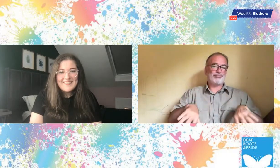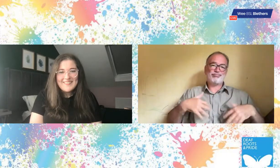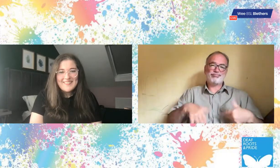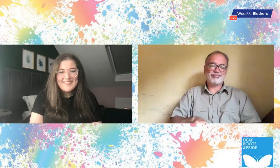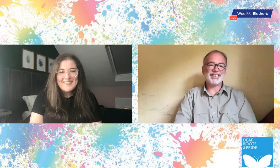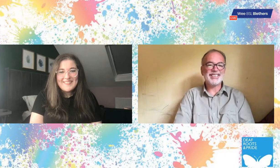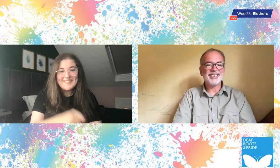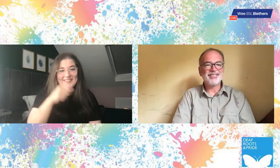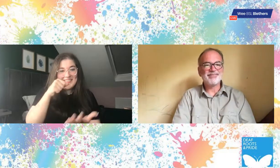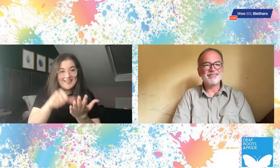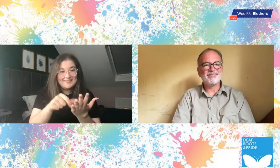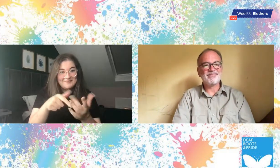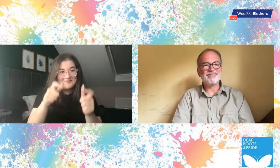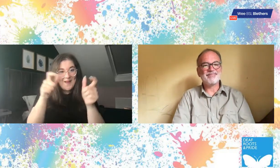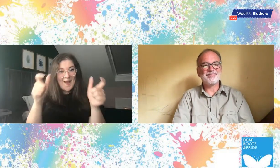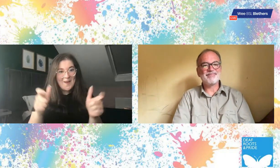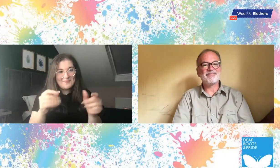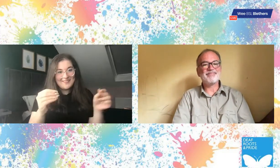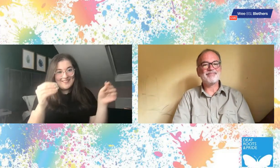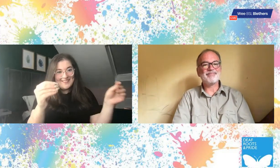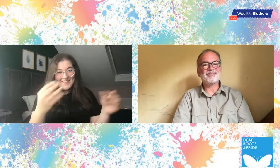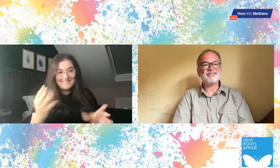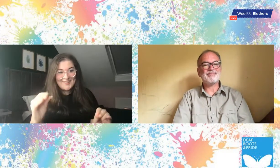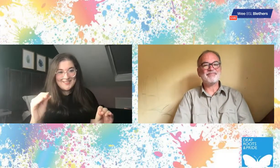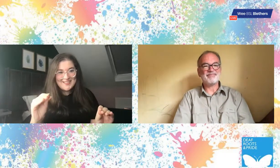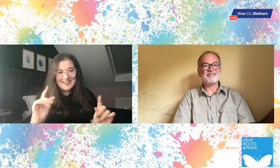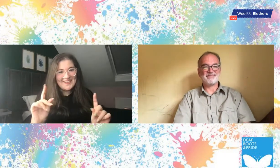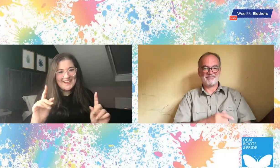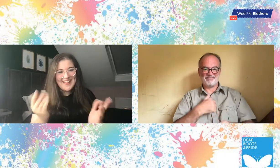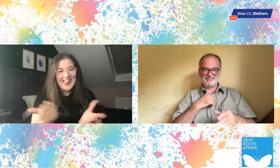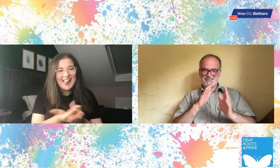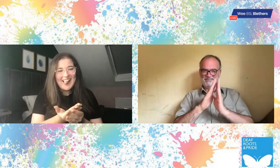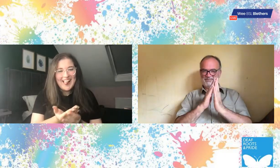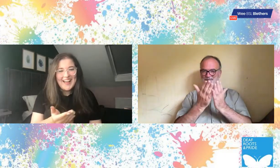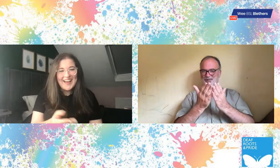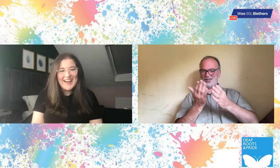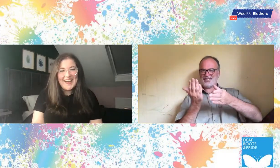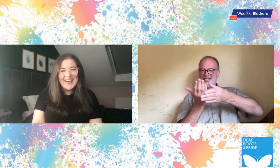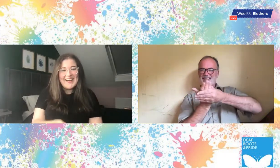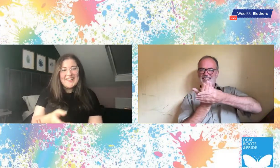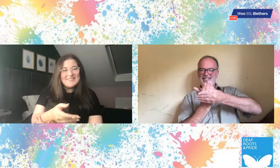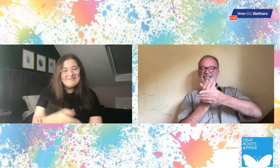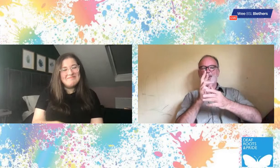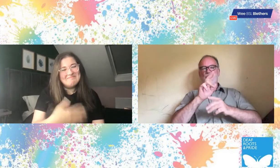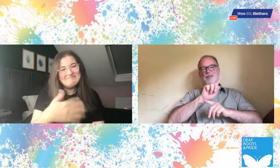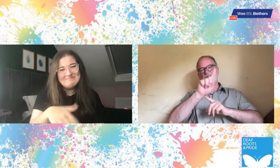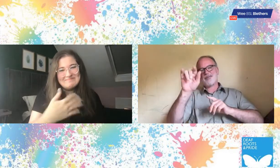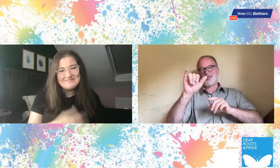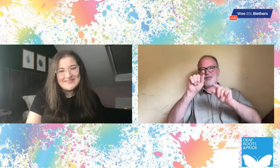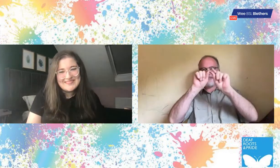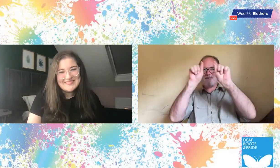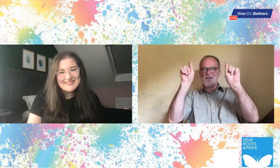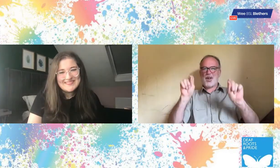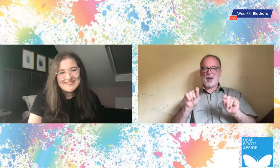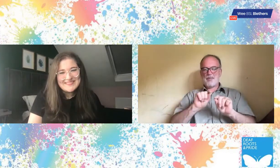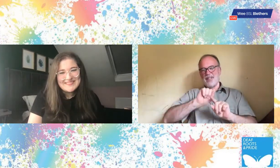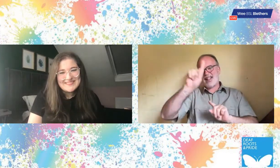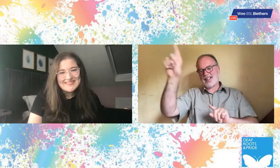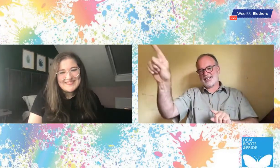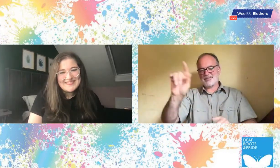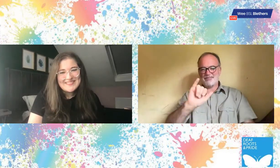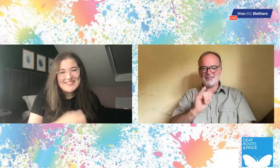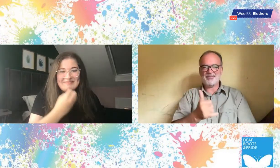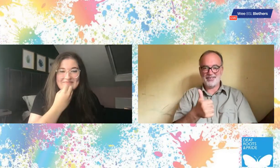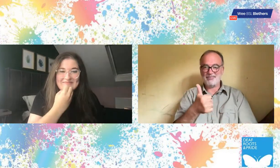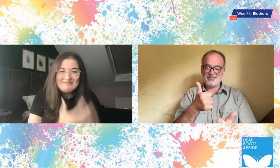in the folds, the leaves of the book, because it's so precious to me. Is the Absolutely letter in beautiful. a frame? Oh no, it's in the book.